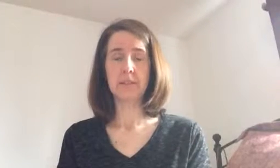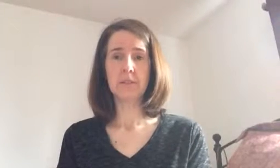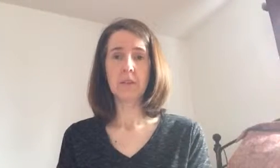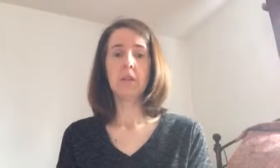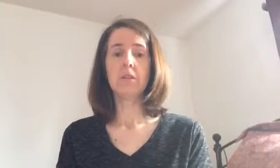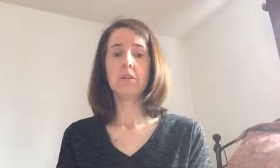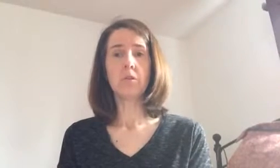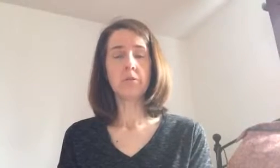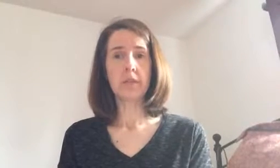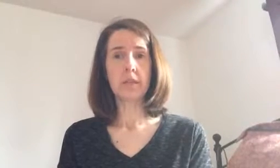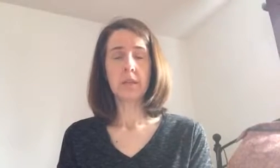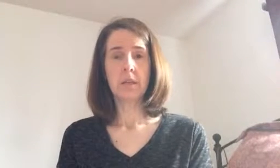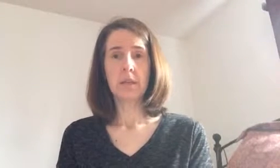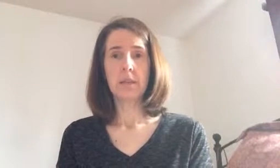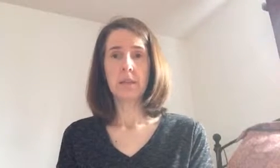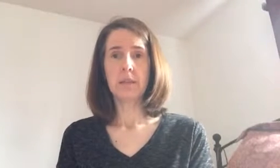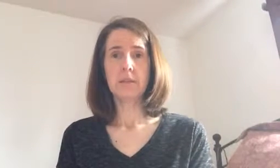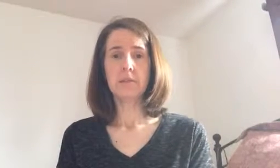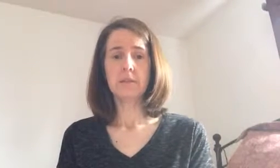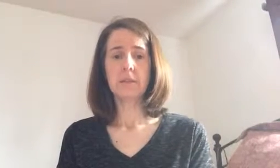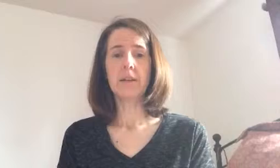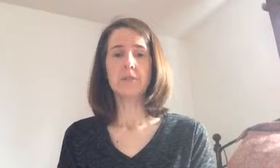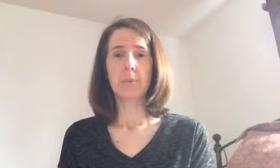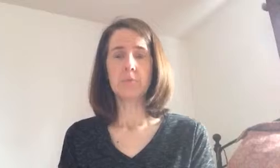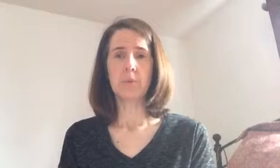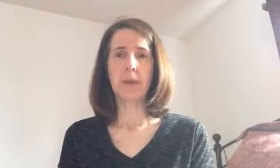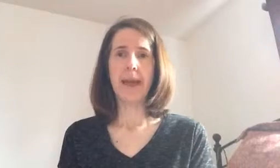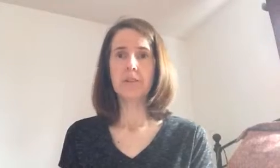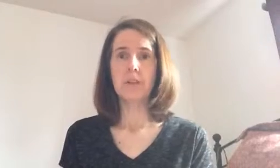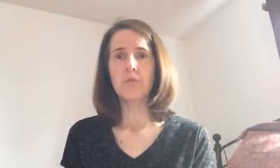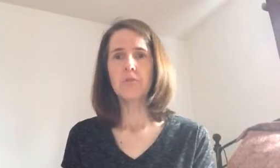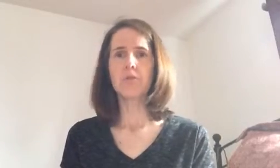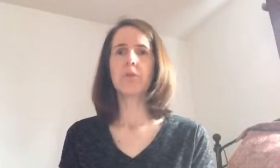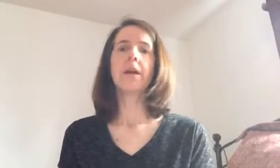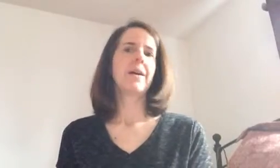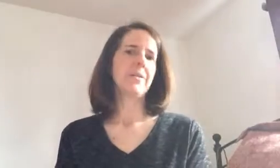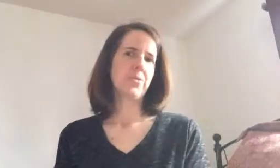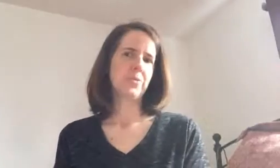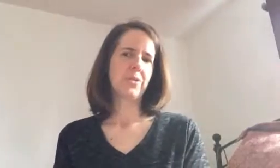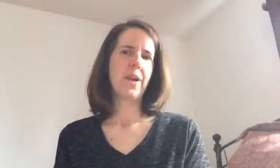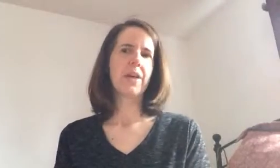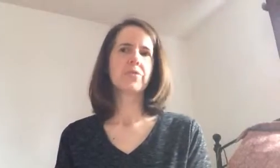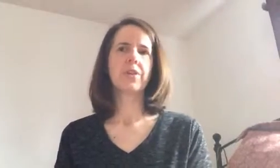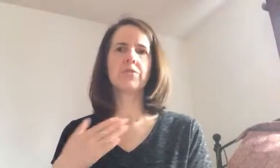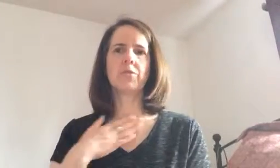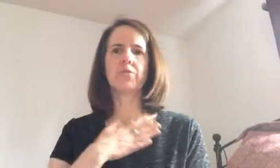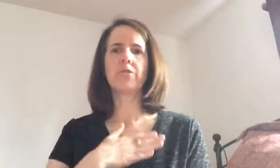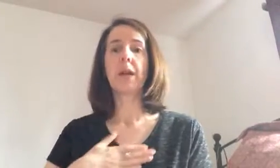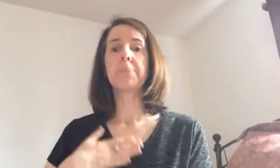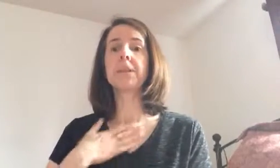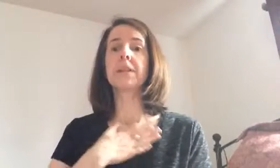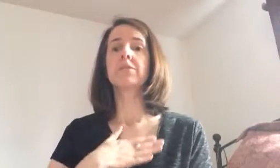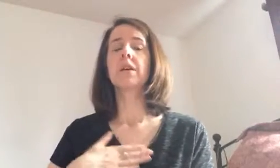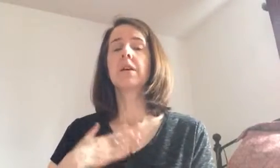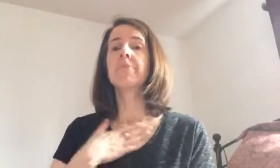sentences using these concepts. We were asking for food. Of course, when you're asked for things, don't forget please.